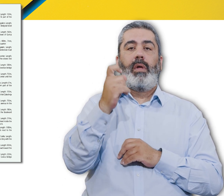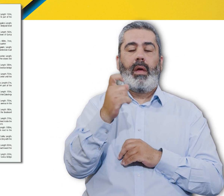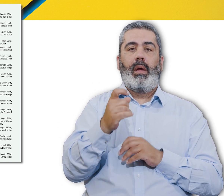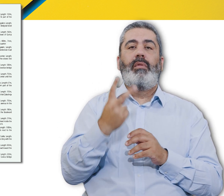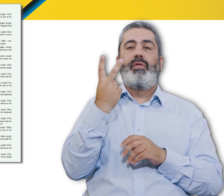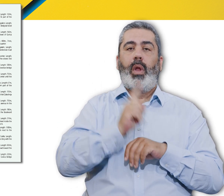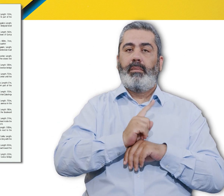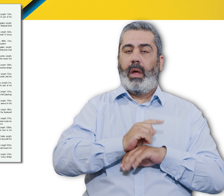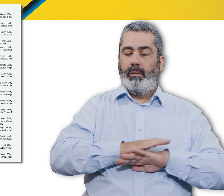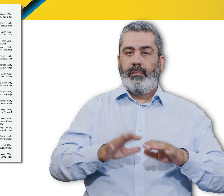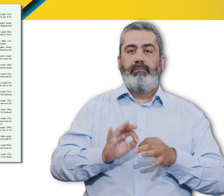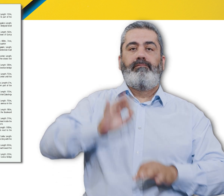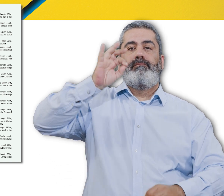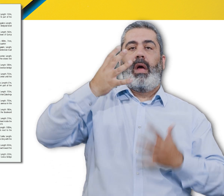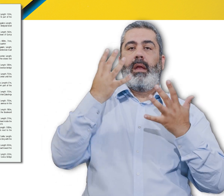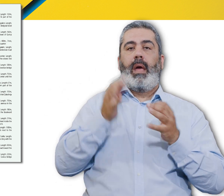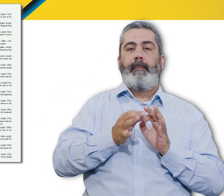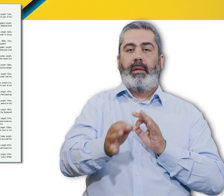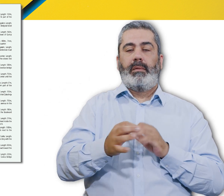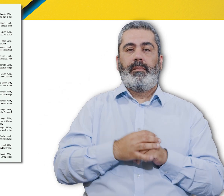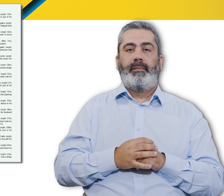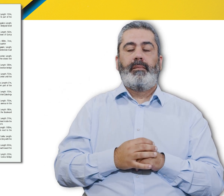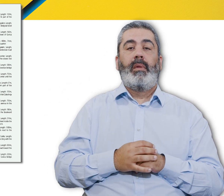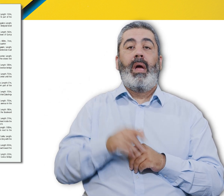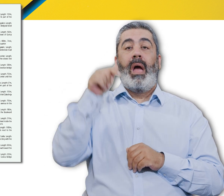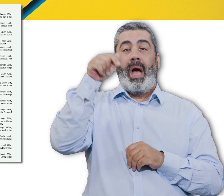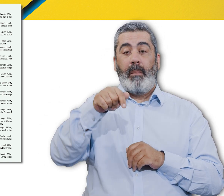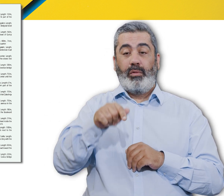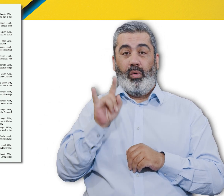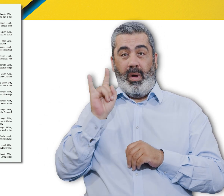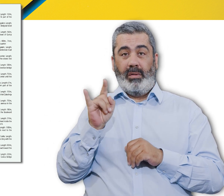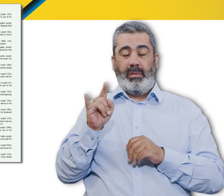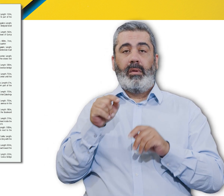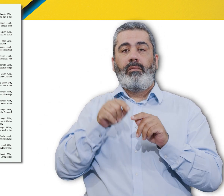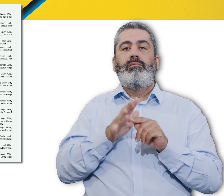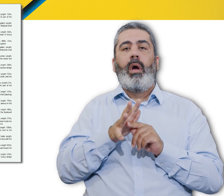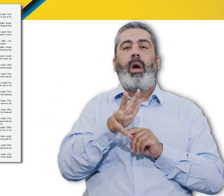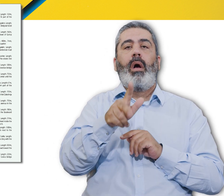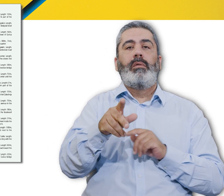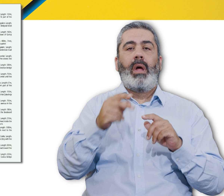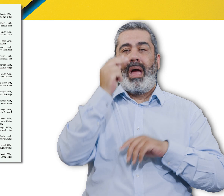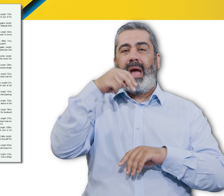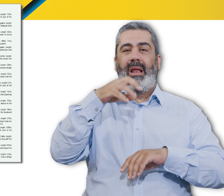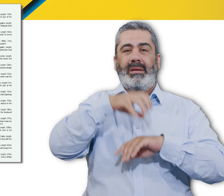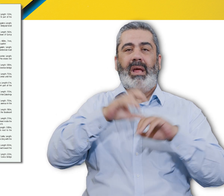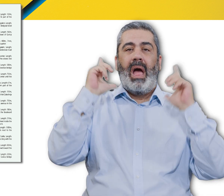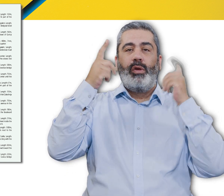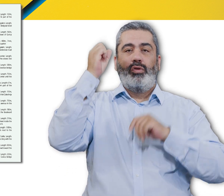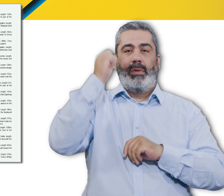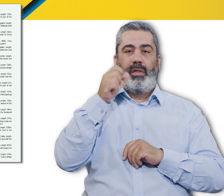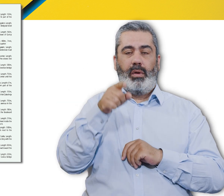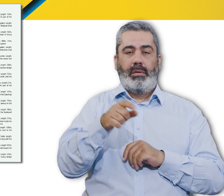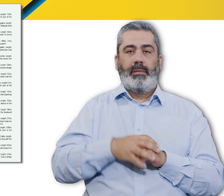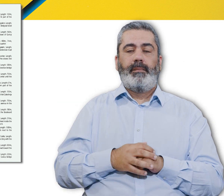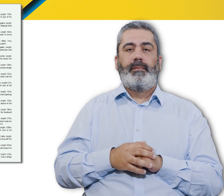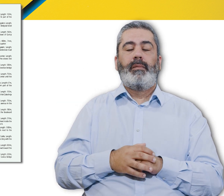Kukolet to the St. Spitton Church. Kelmaiskuri Street number 164, area,